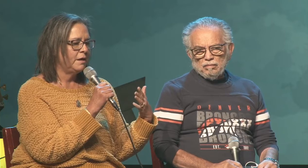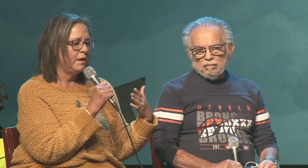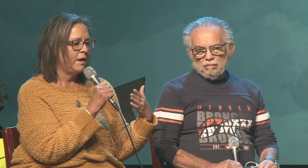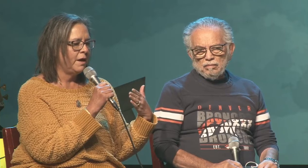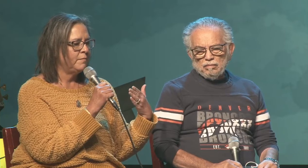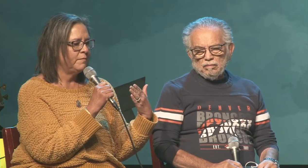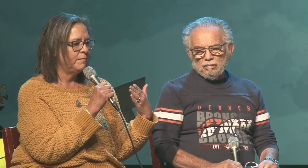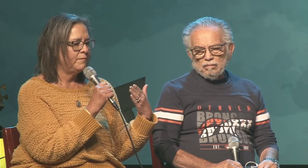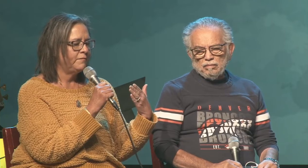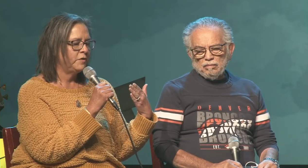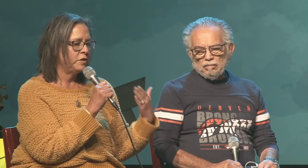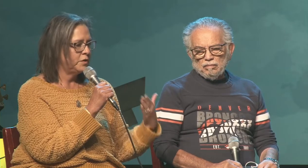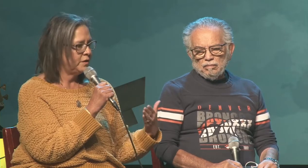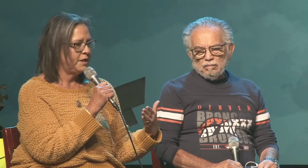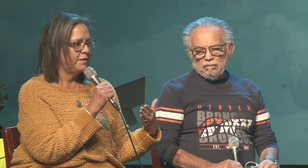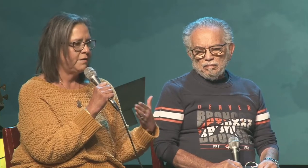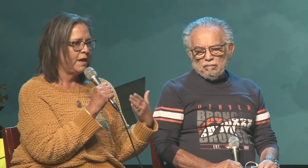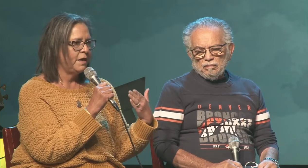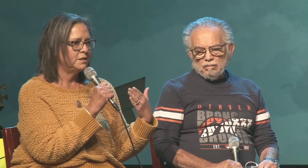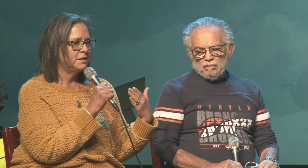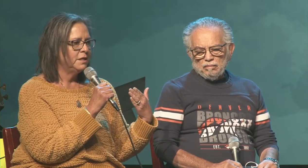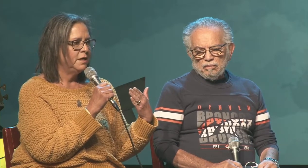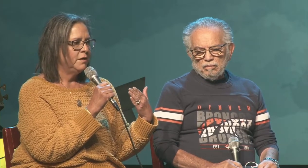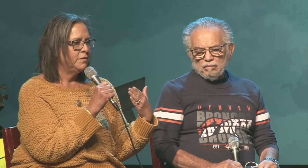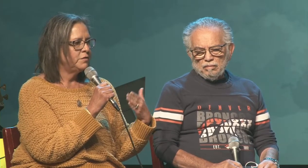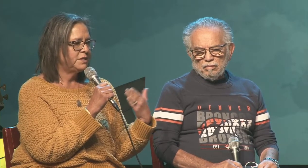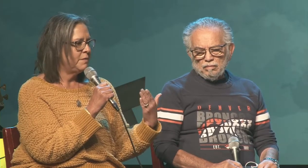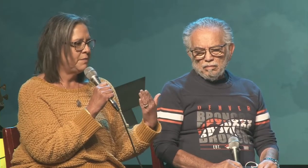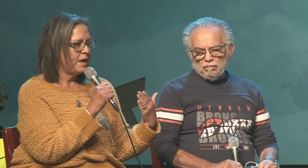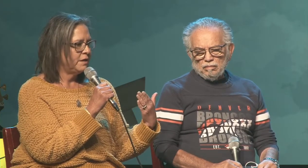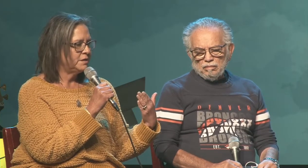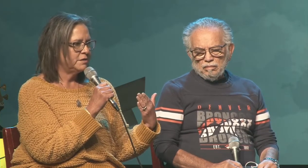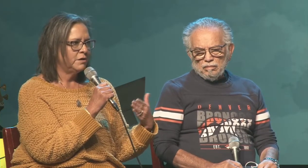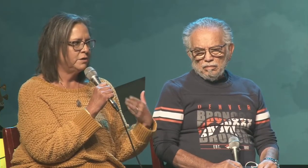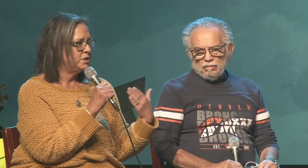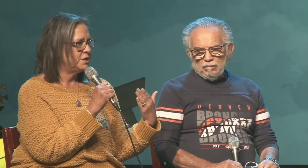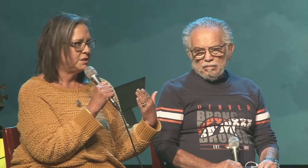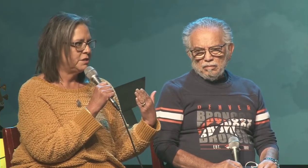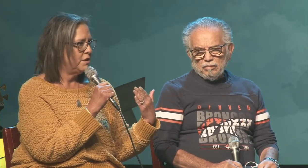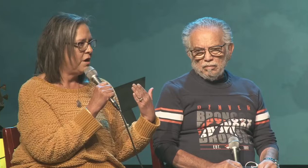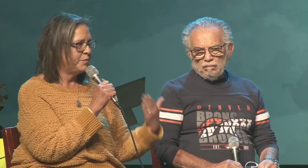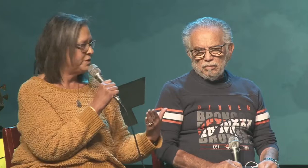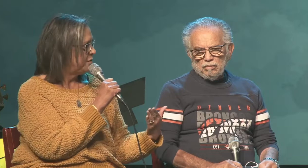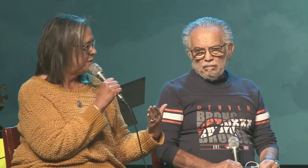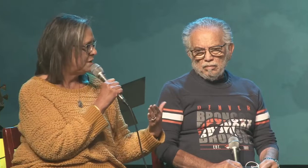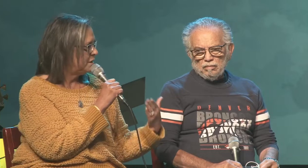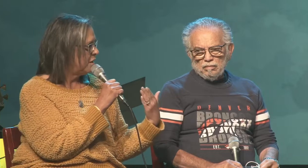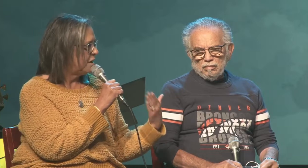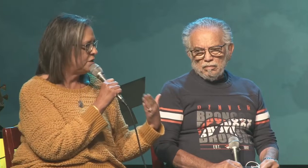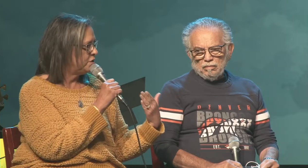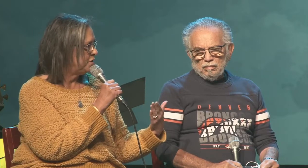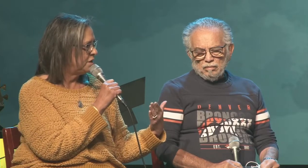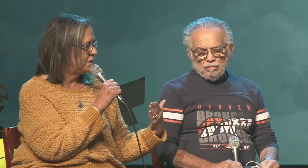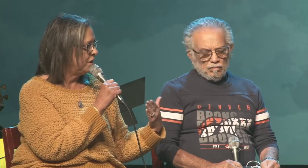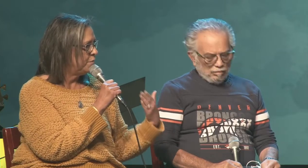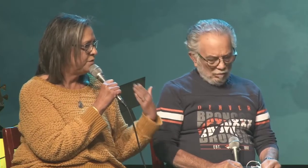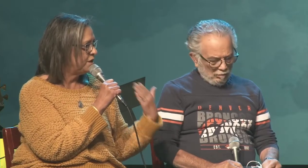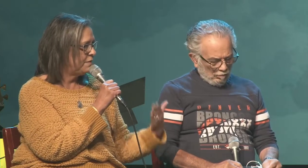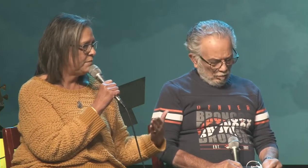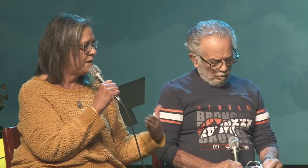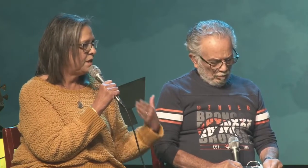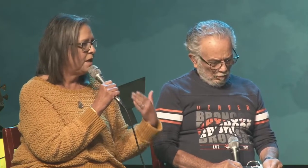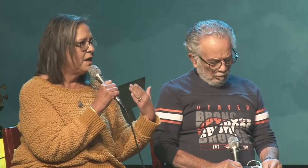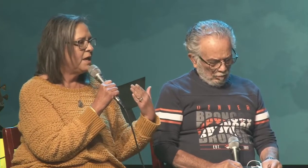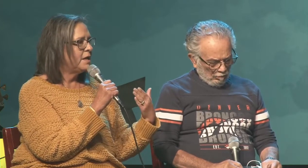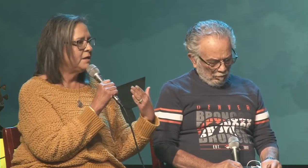And I'm learning that those setbacks are just opportunities that God is using to help